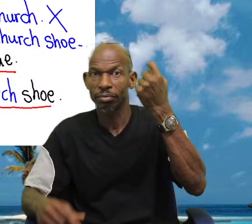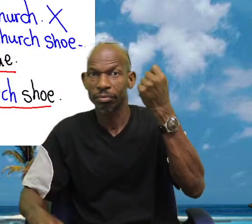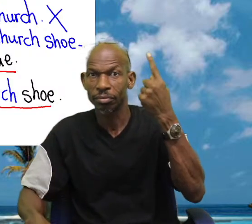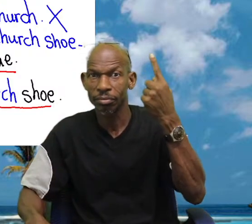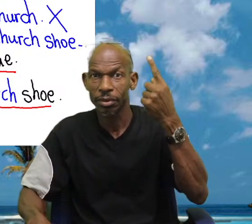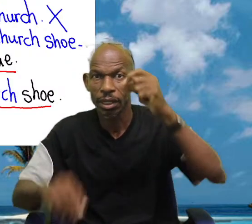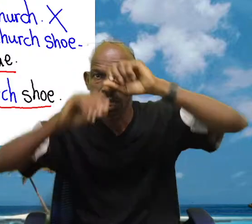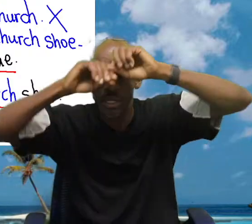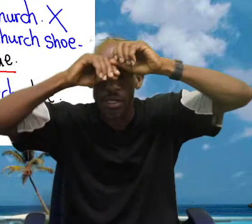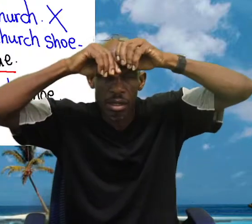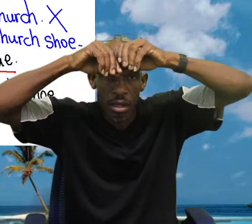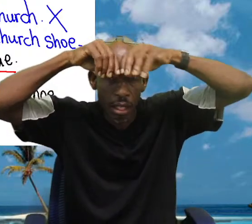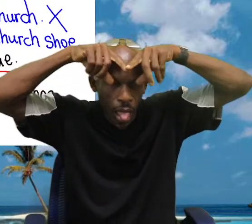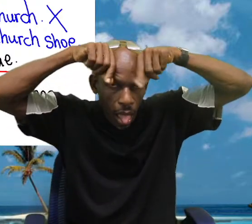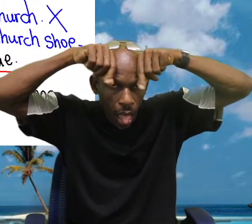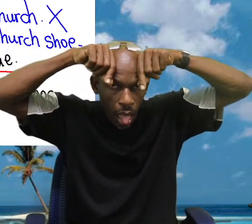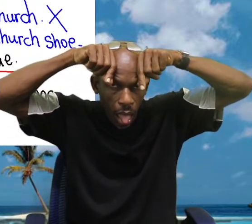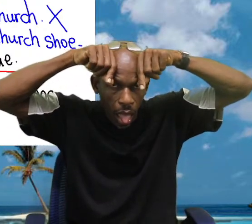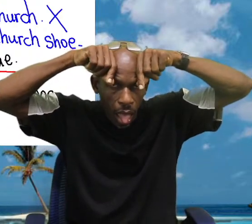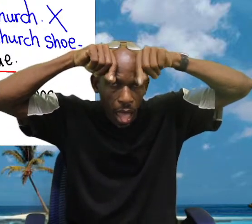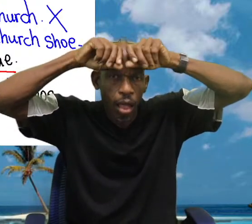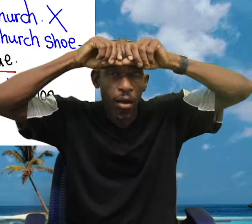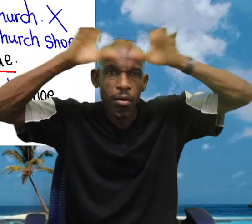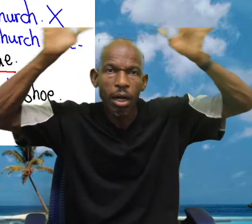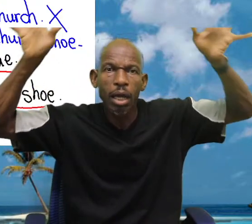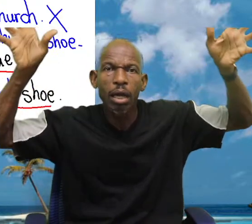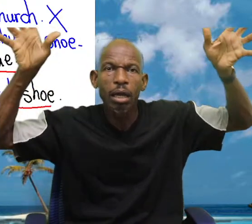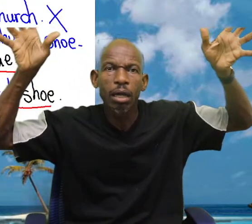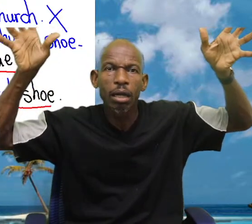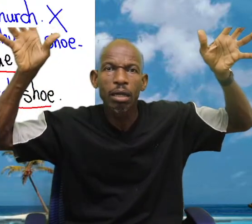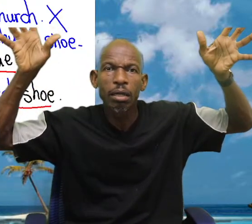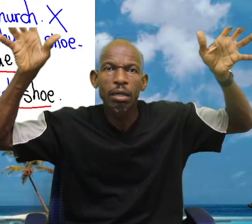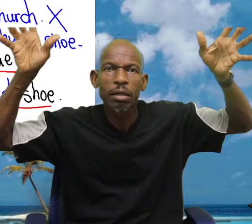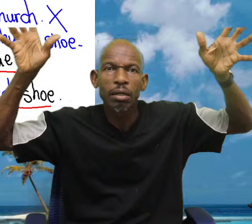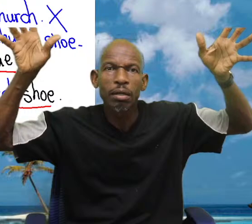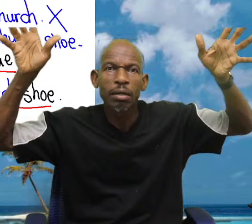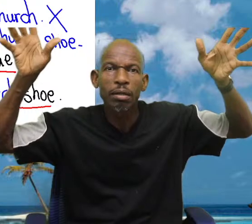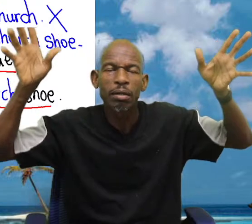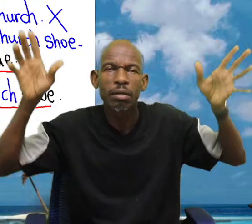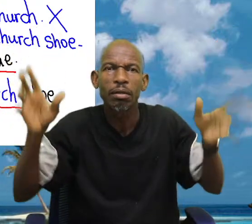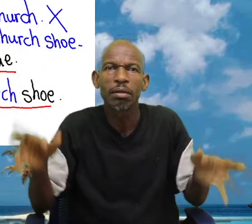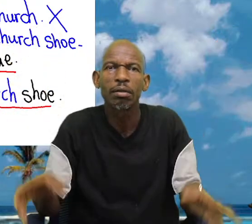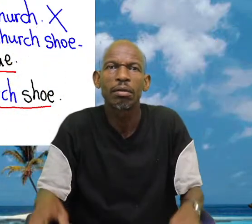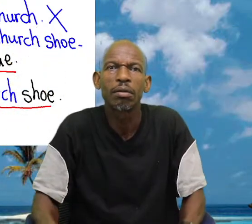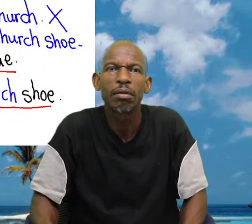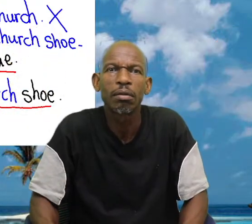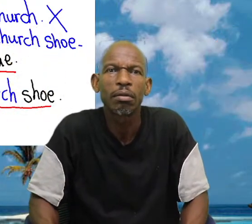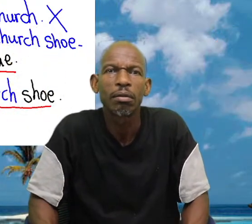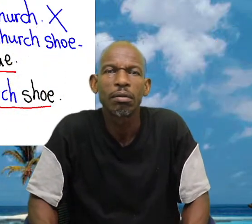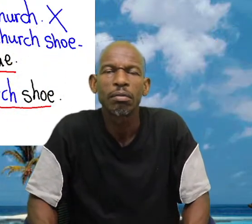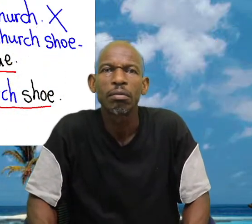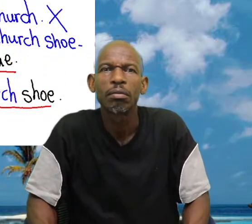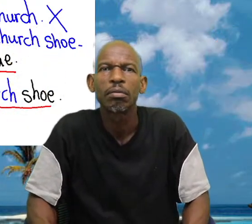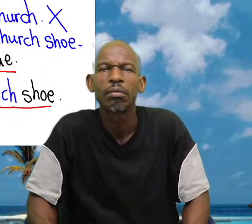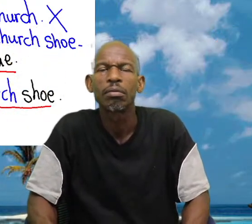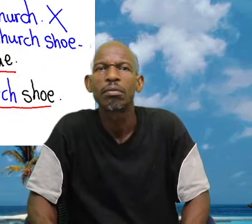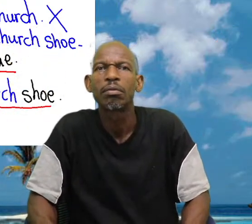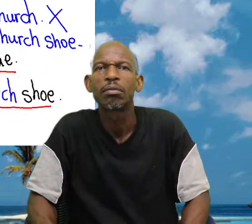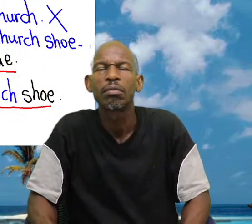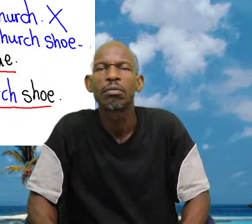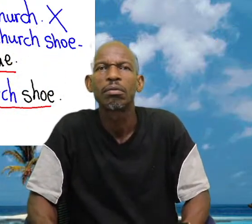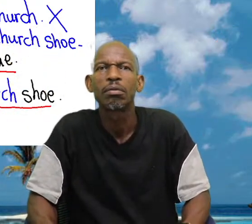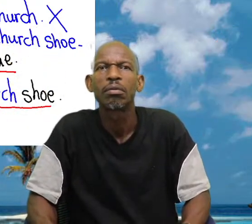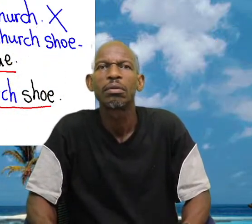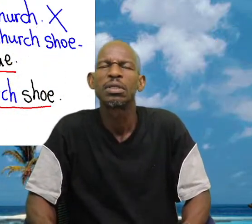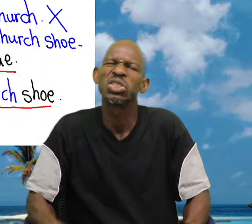good with what I said? And I hope I explained. I think either Rebecca, Sabriki, and some others who were